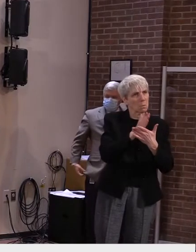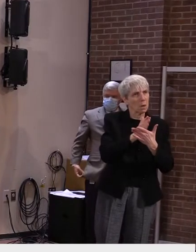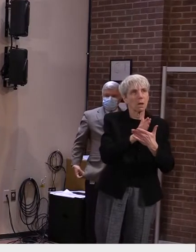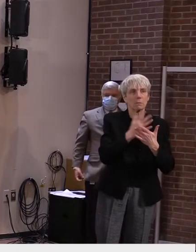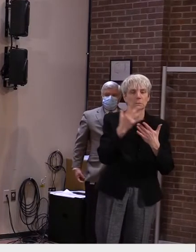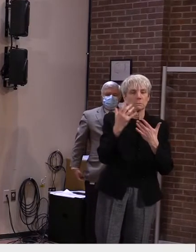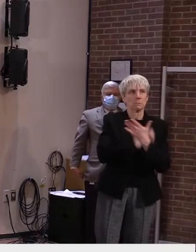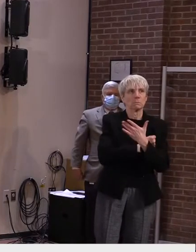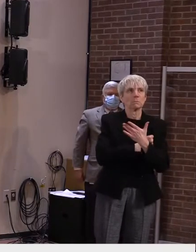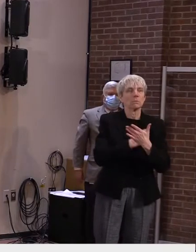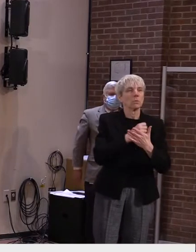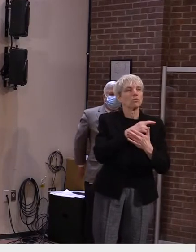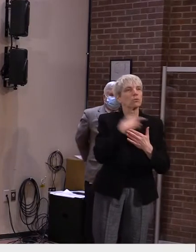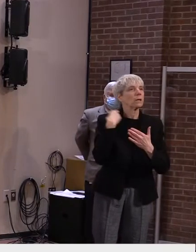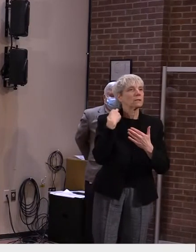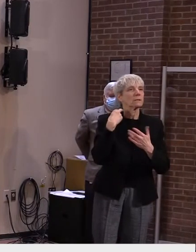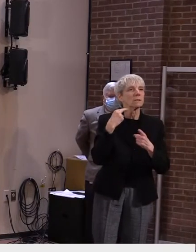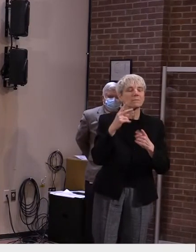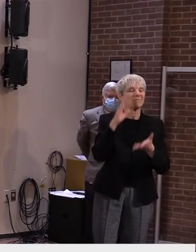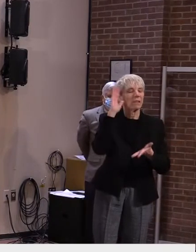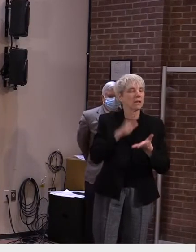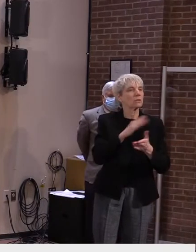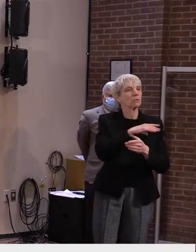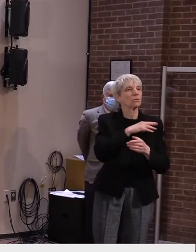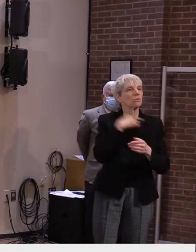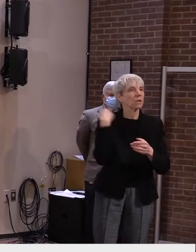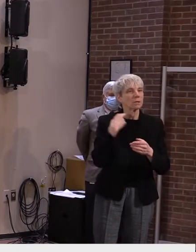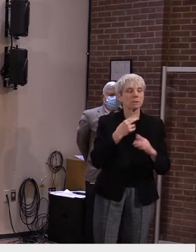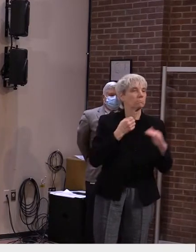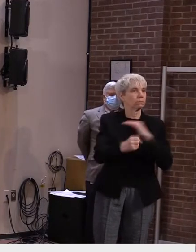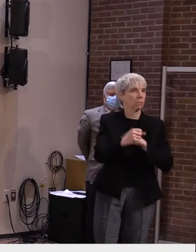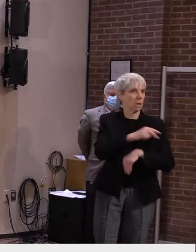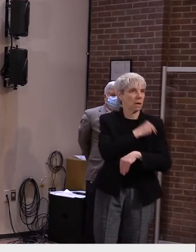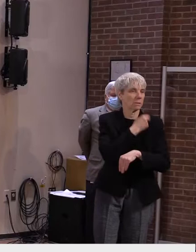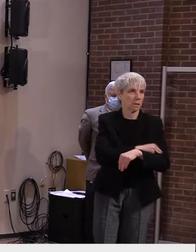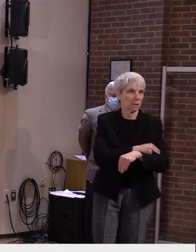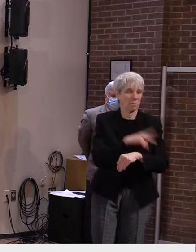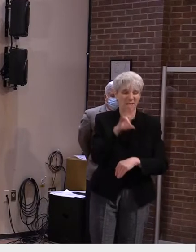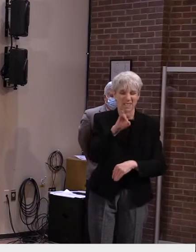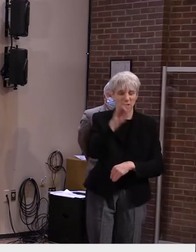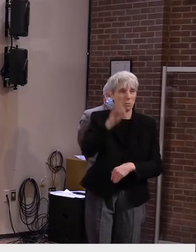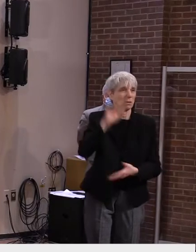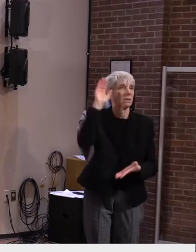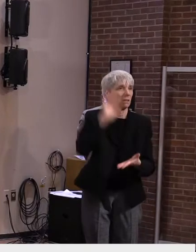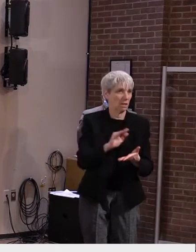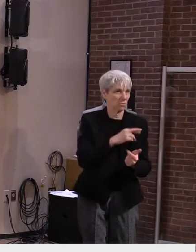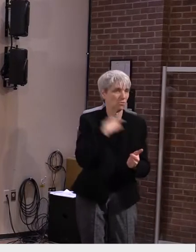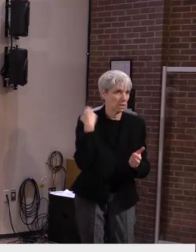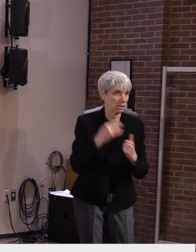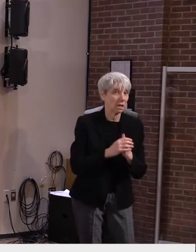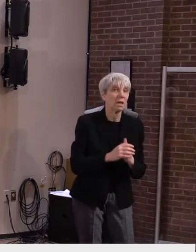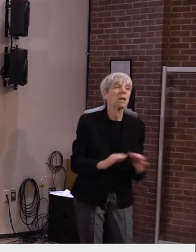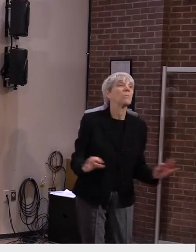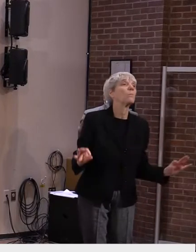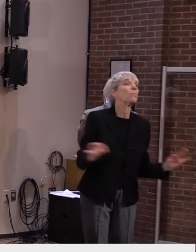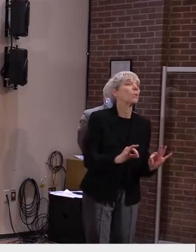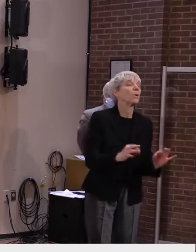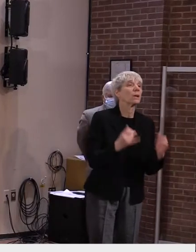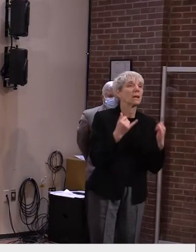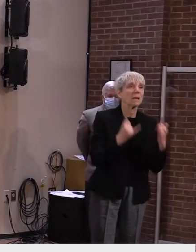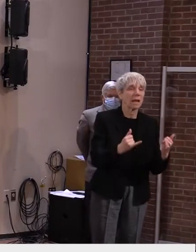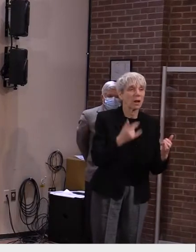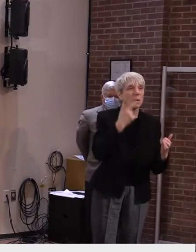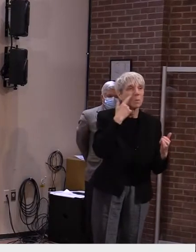by 70%. This is especially important now with our case levels remaining where they